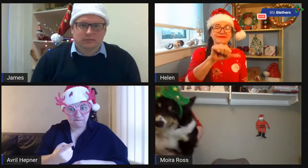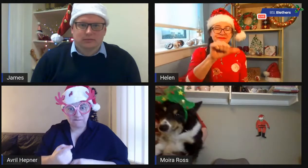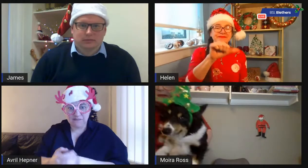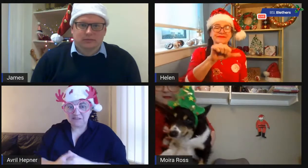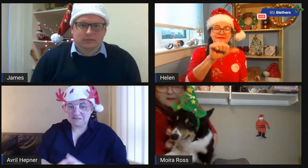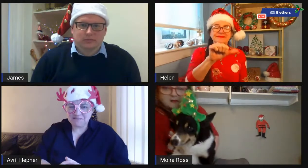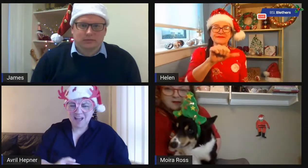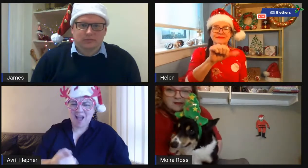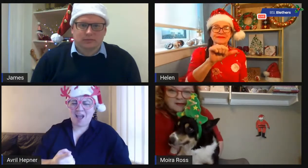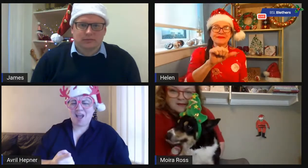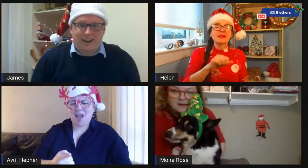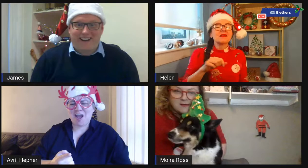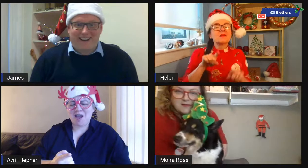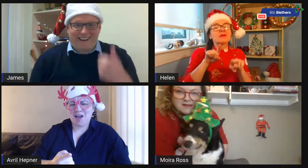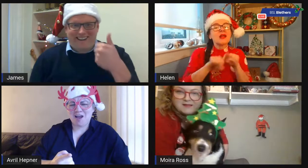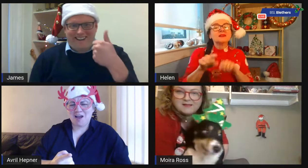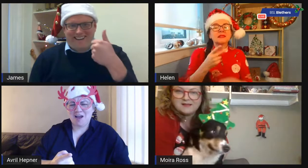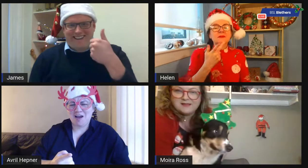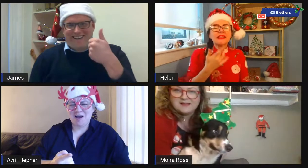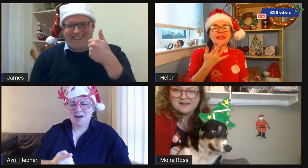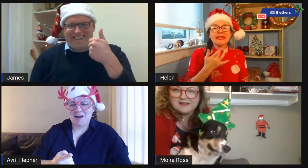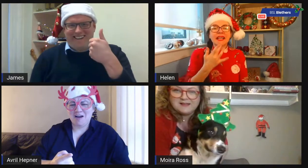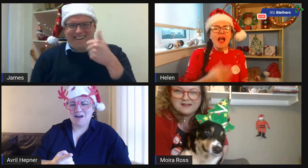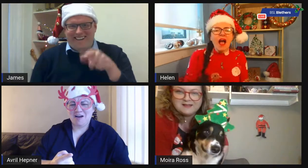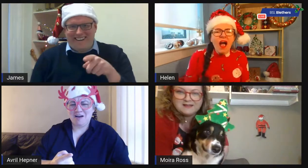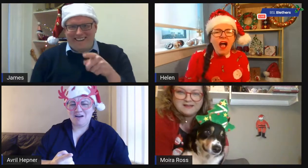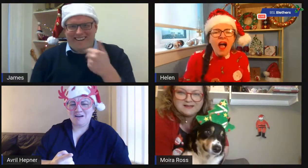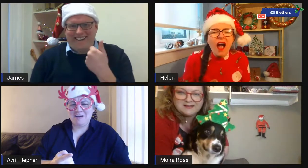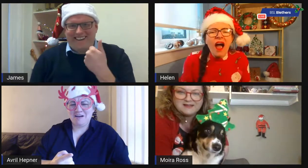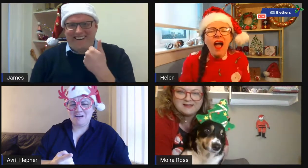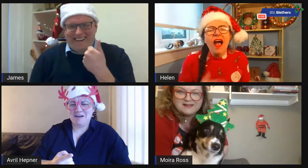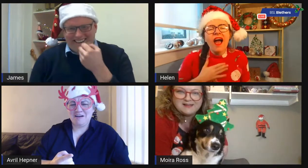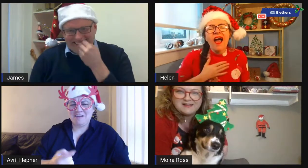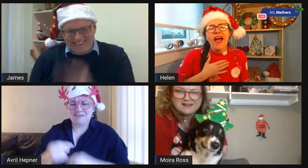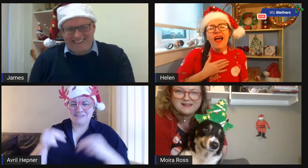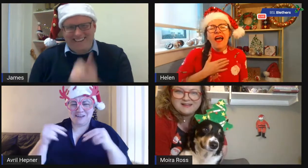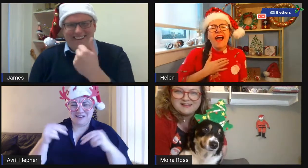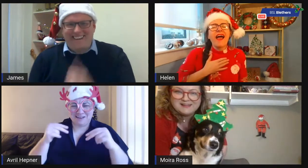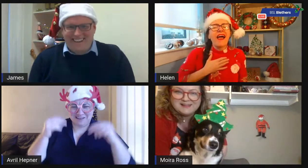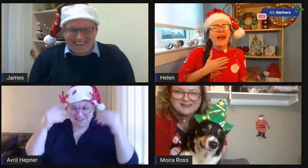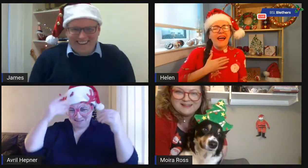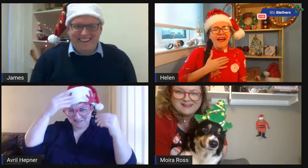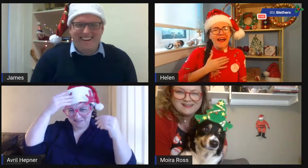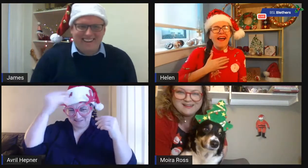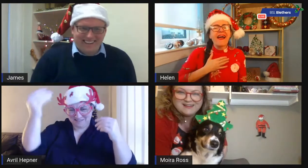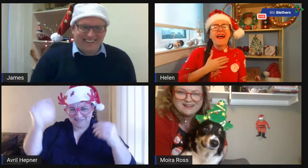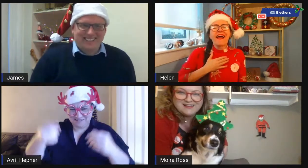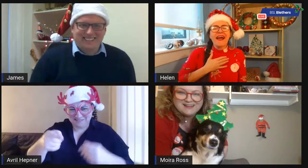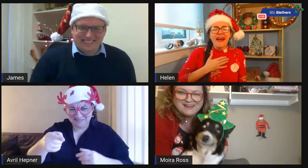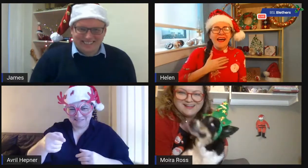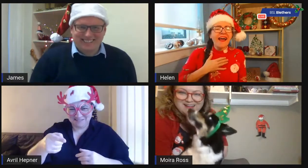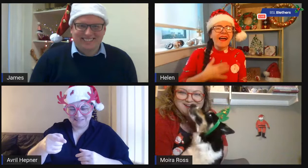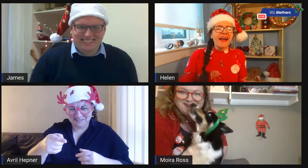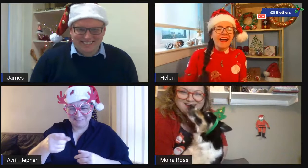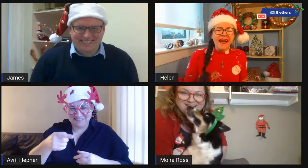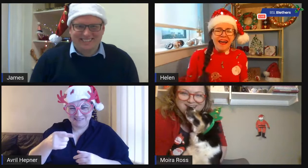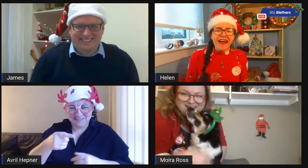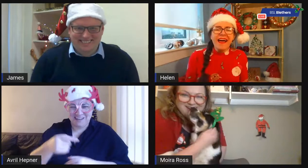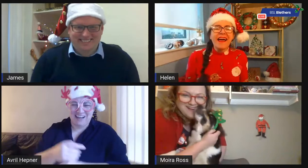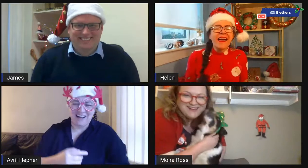So have you got a big pile of buttons left over, Helen? Then you're thinking, oh, maybe you could do that. Oh, look at that little hat.